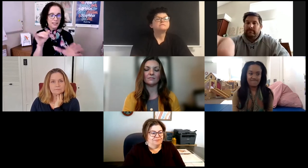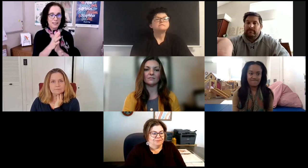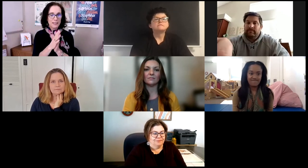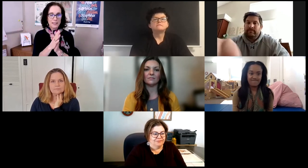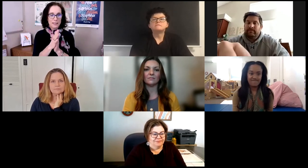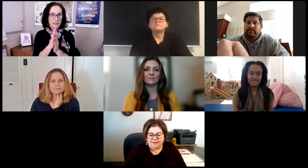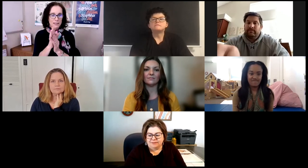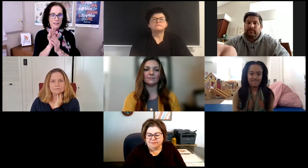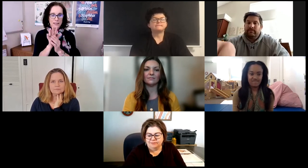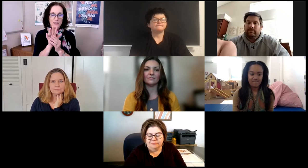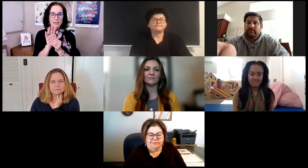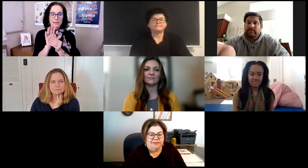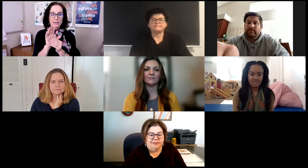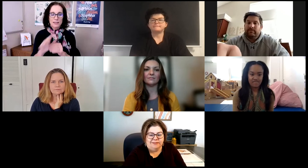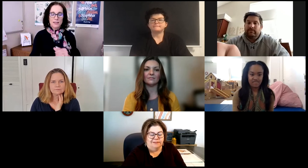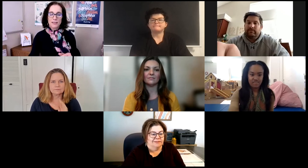Shelley.